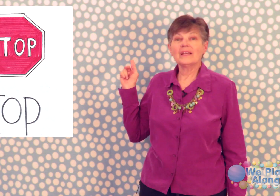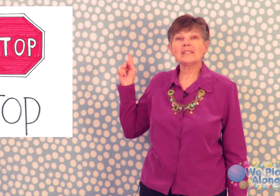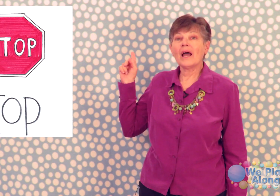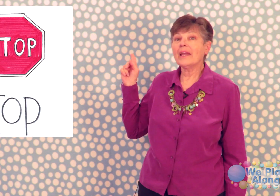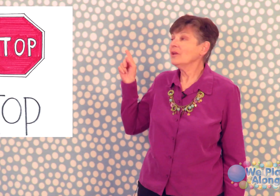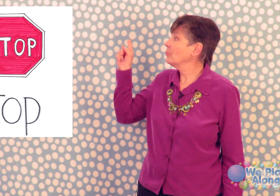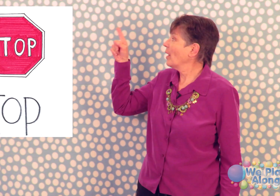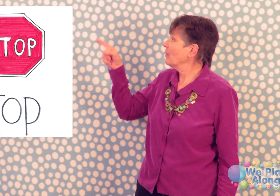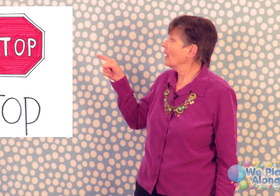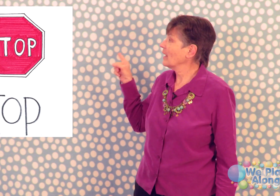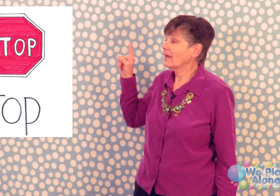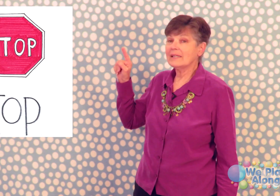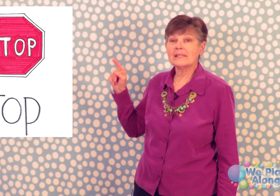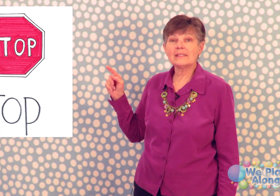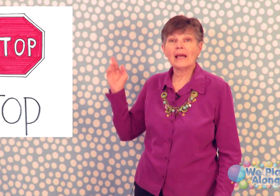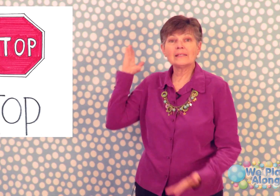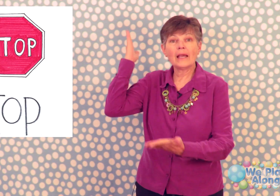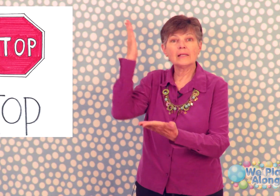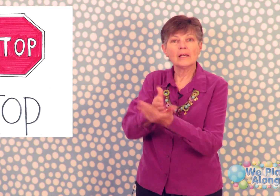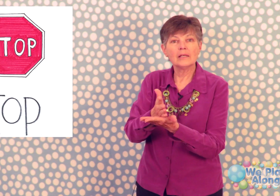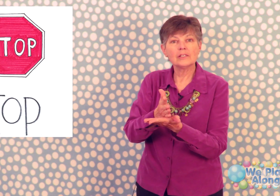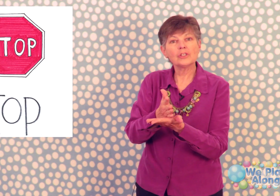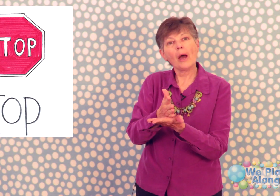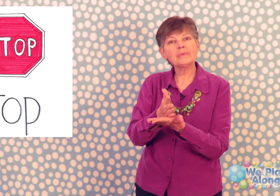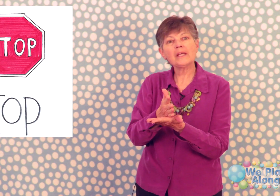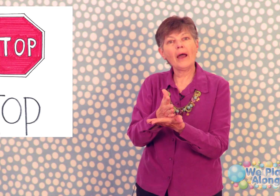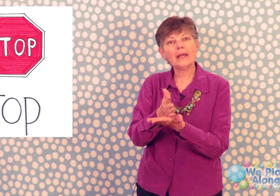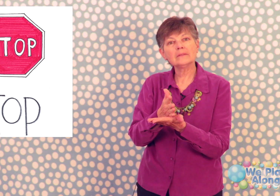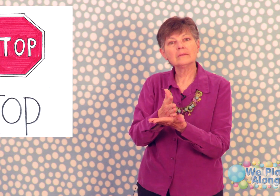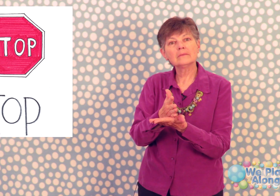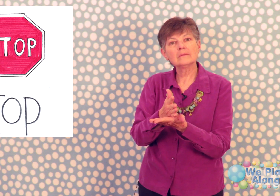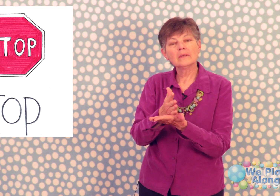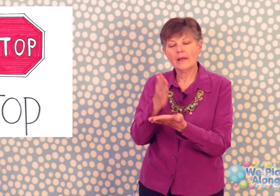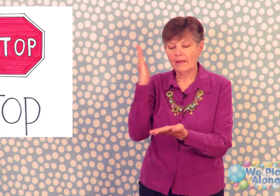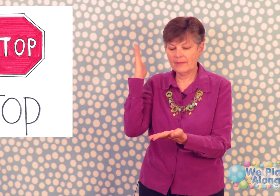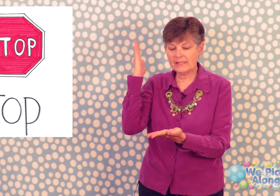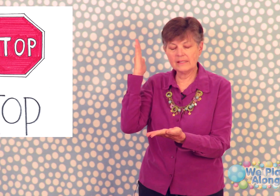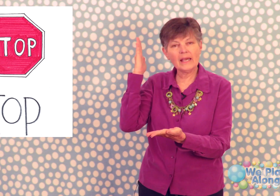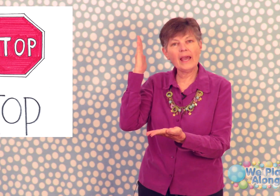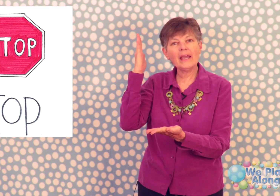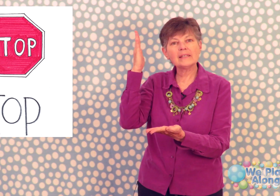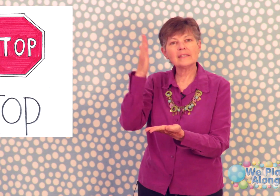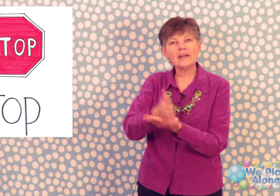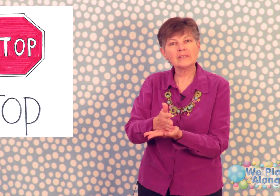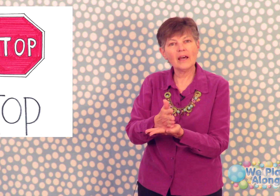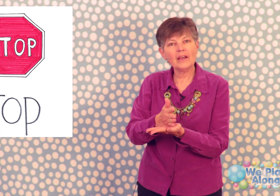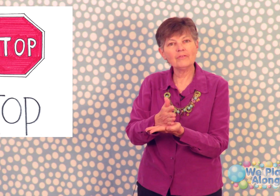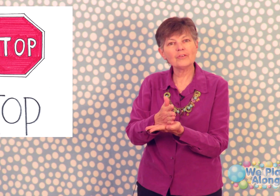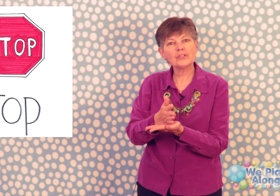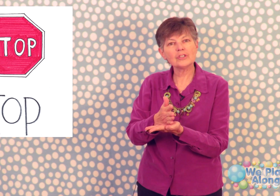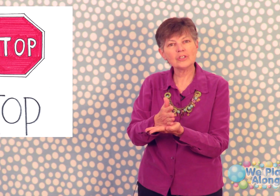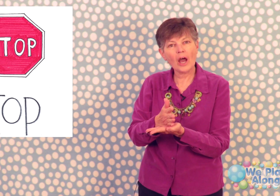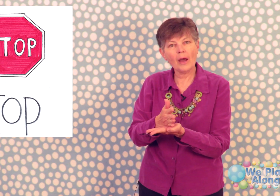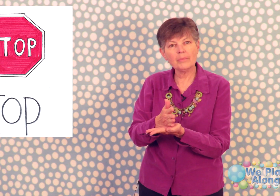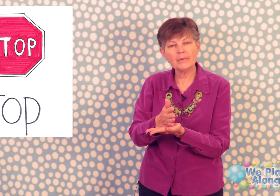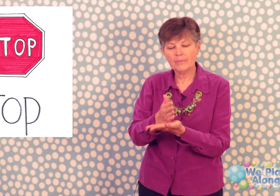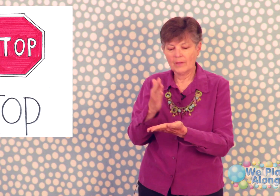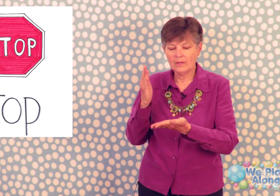This sign, you probably recognize this as a stop sign. And this is the ASL sign for stop. You